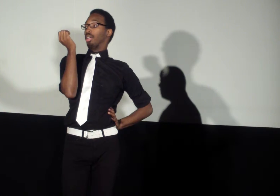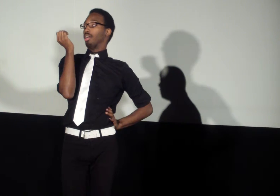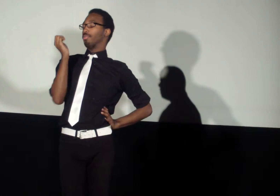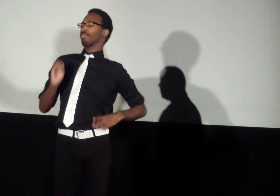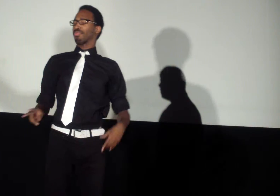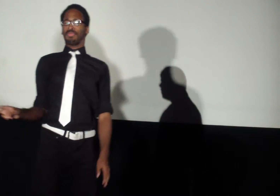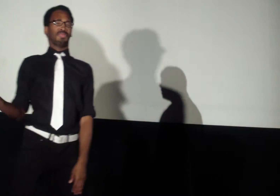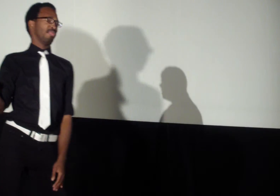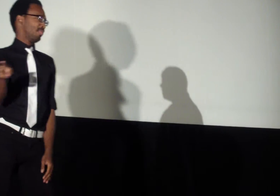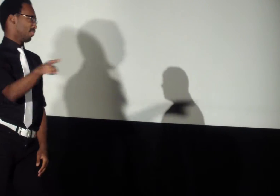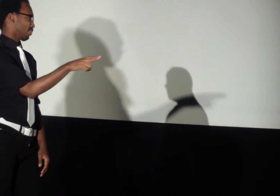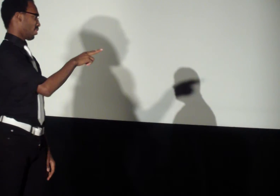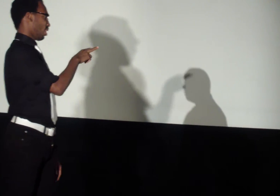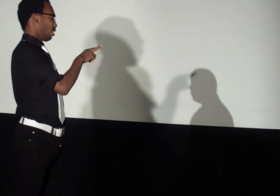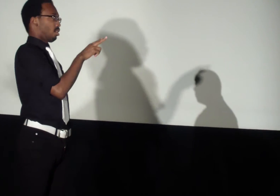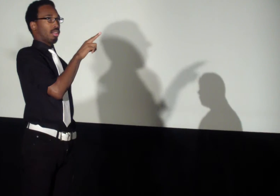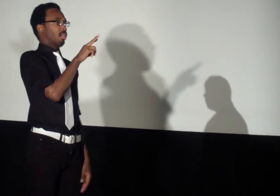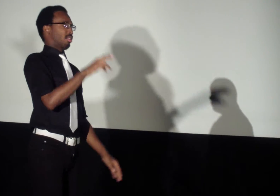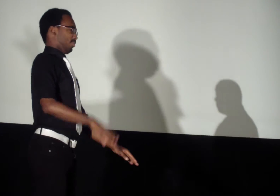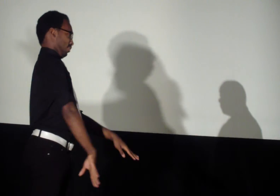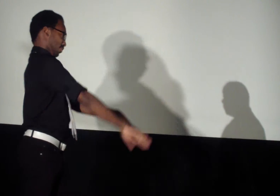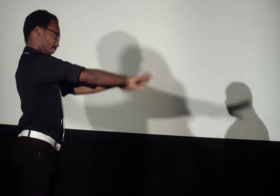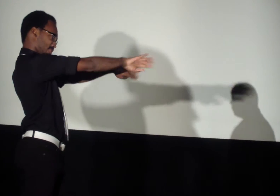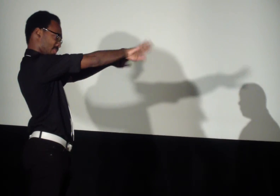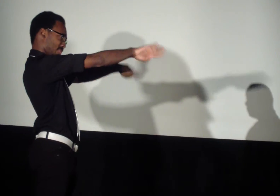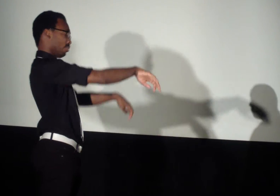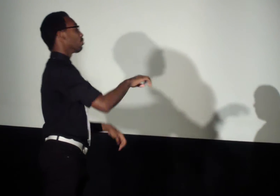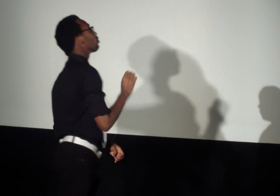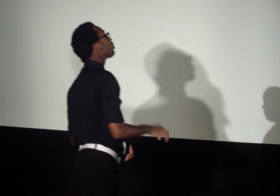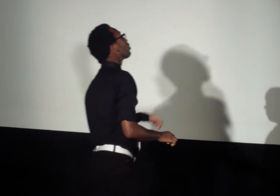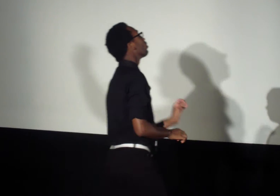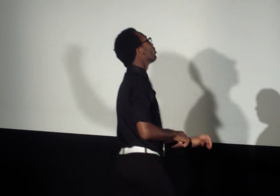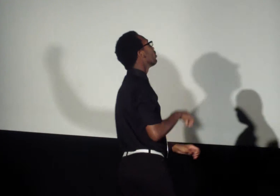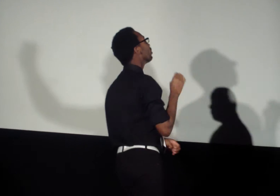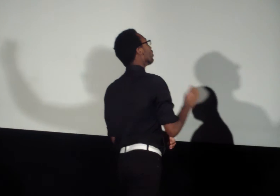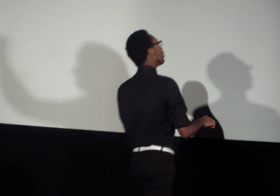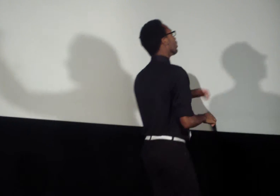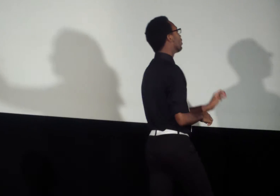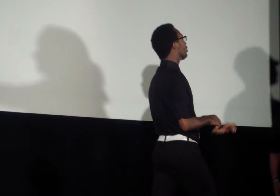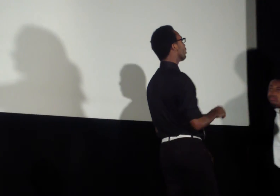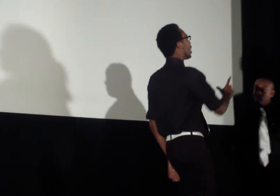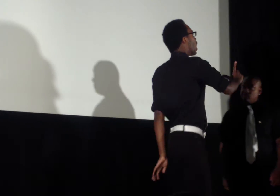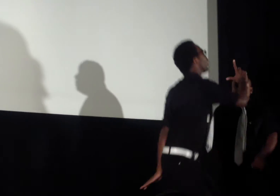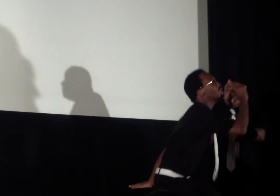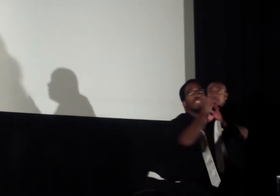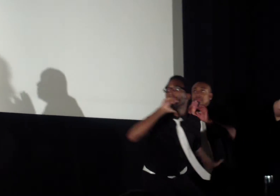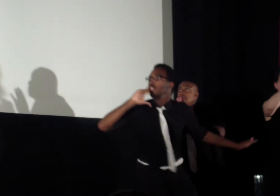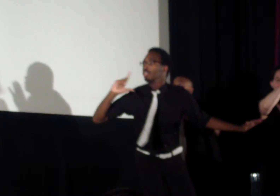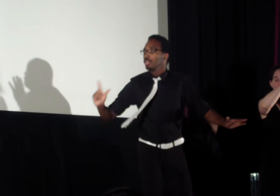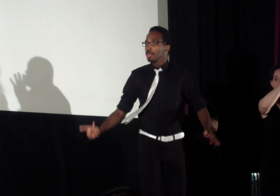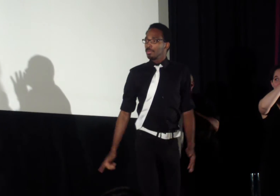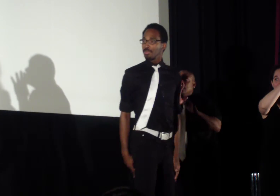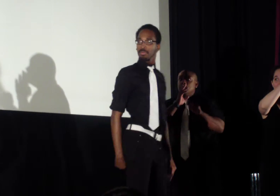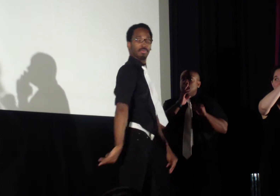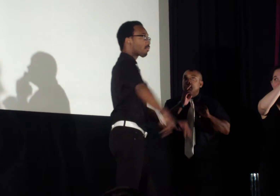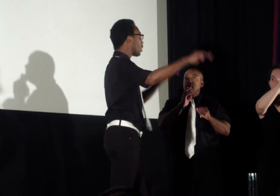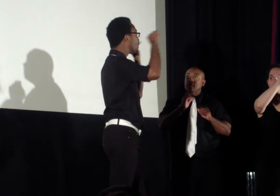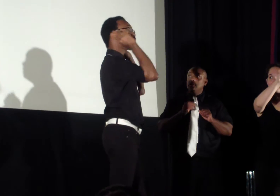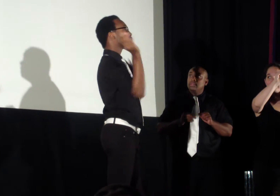Look. Velma goes, overlooks everybody. Excuse me. Walks over. E. L. Shh. M. Straightens her